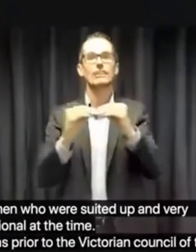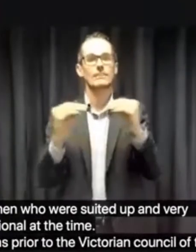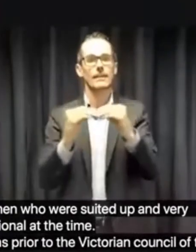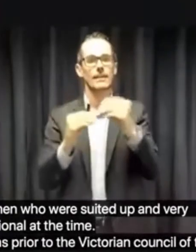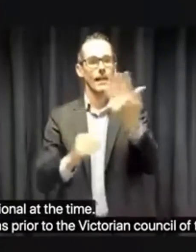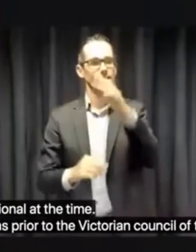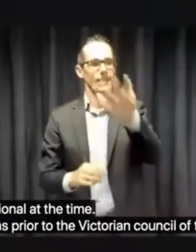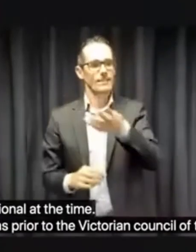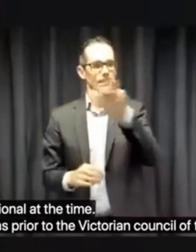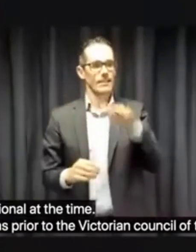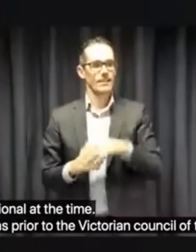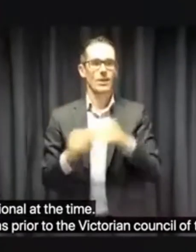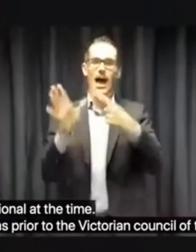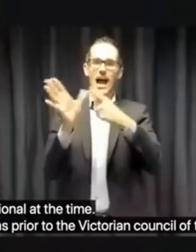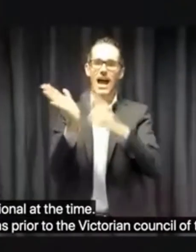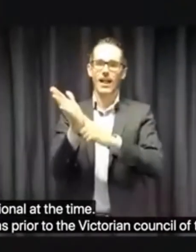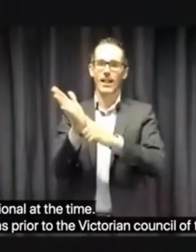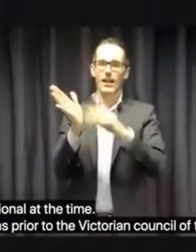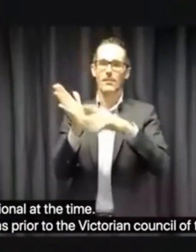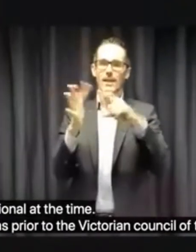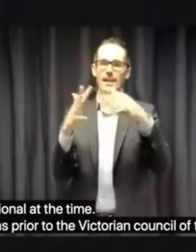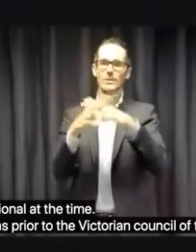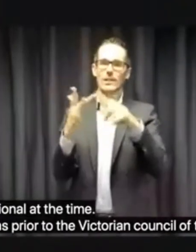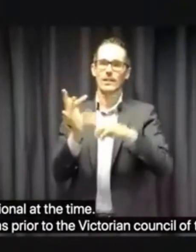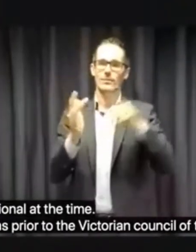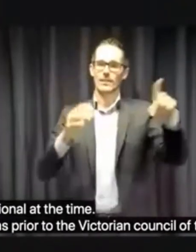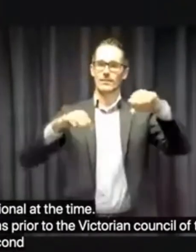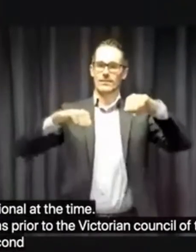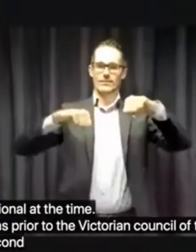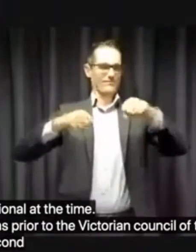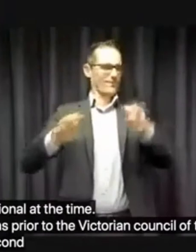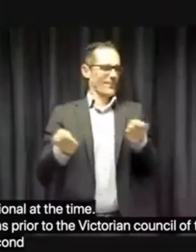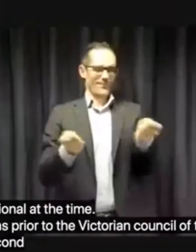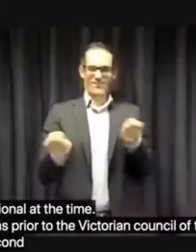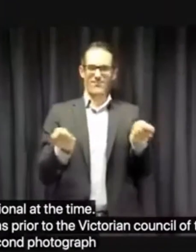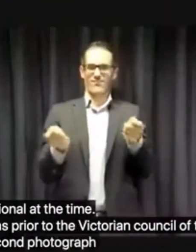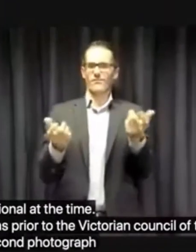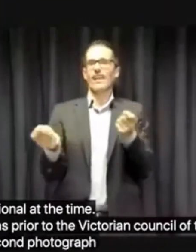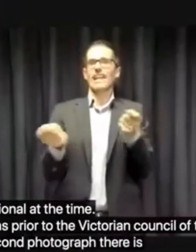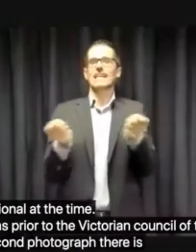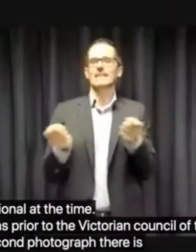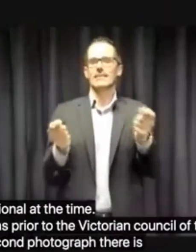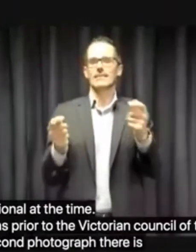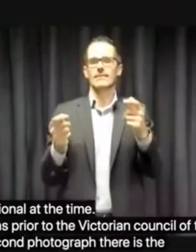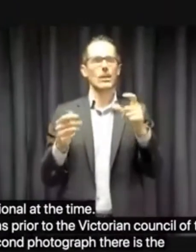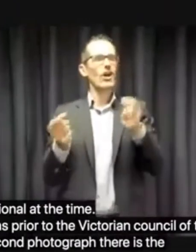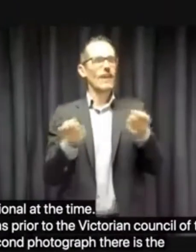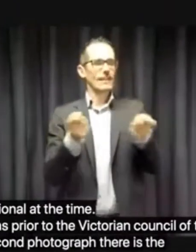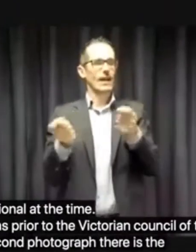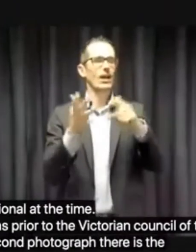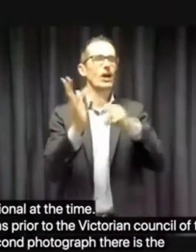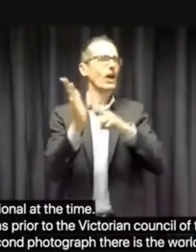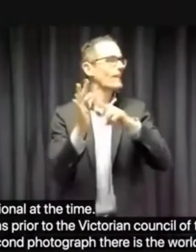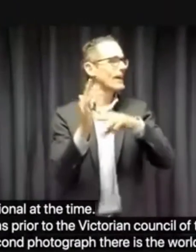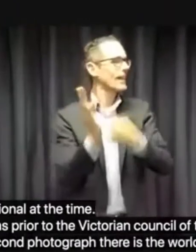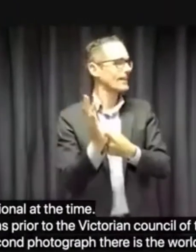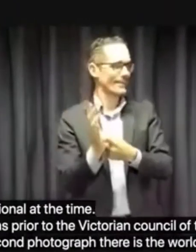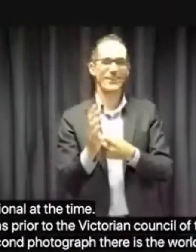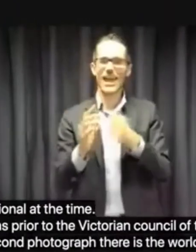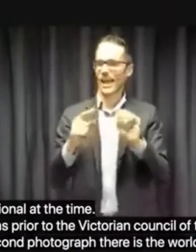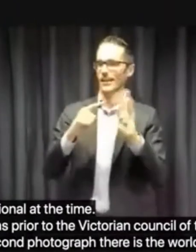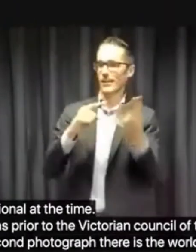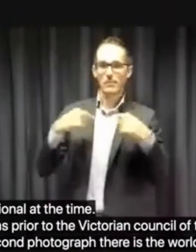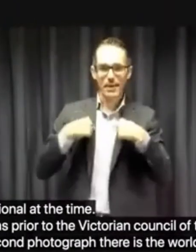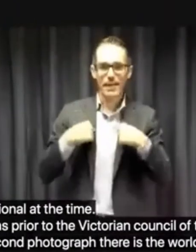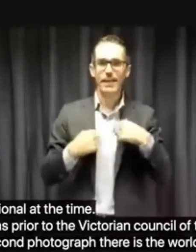the one you can, that occurred in Brisbane in 1999. And Al McEwen was the facilitator and convener, if